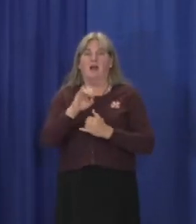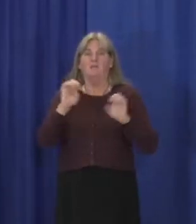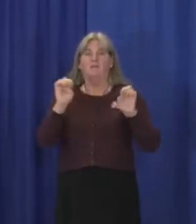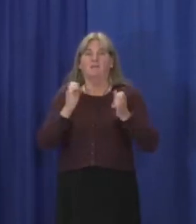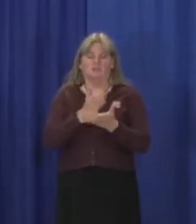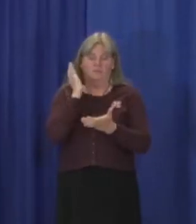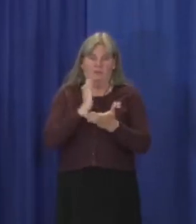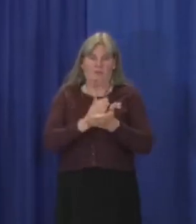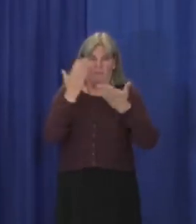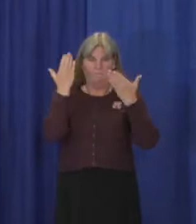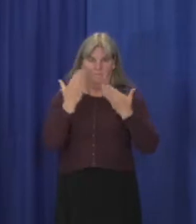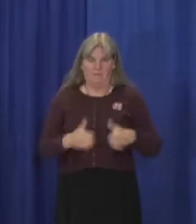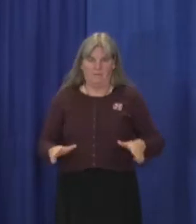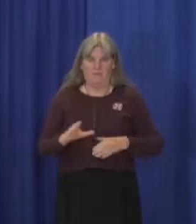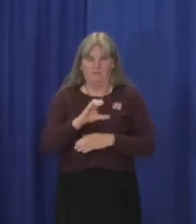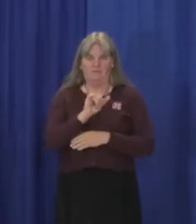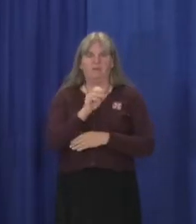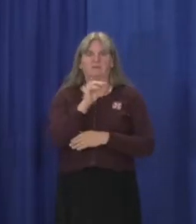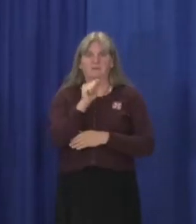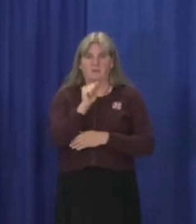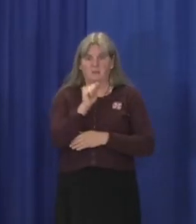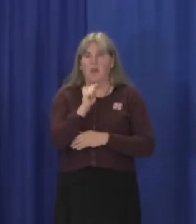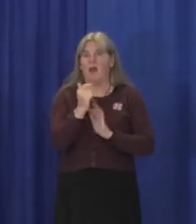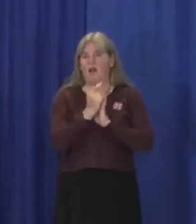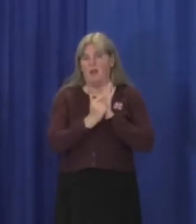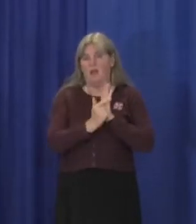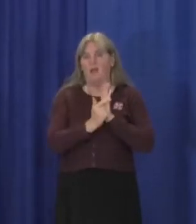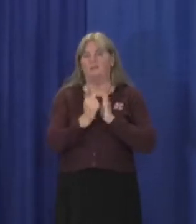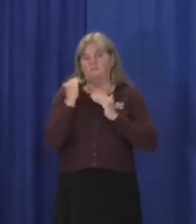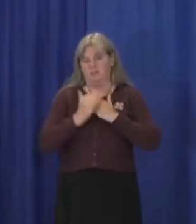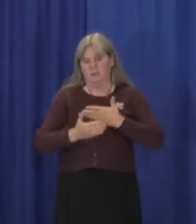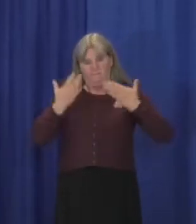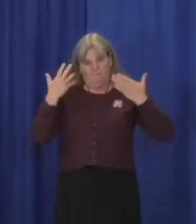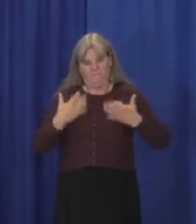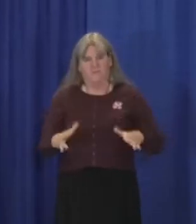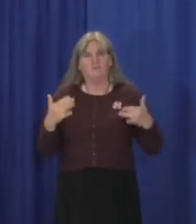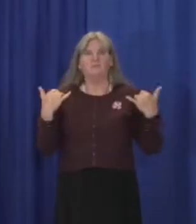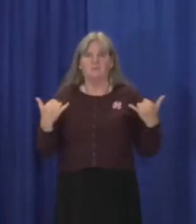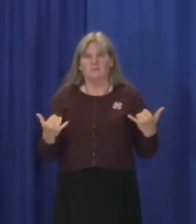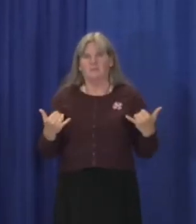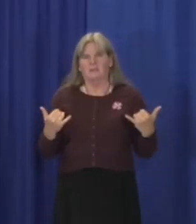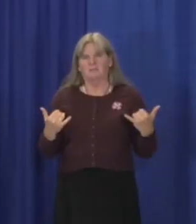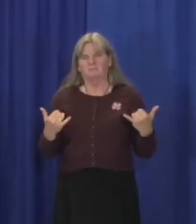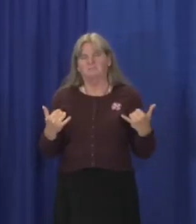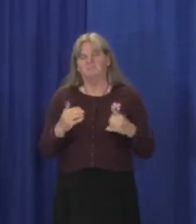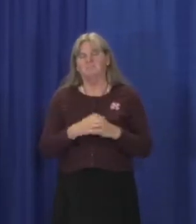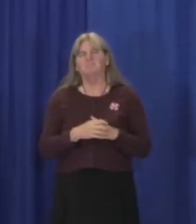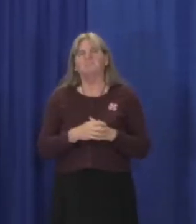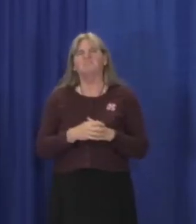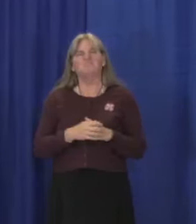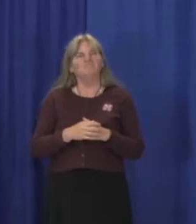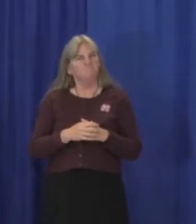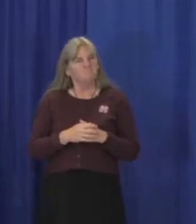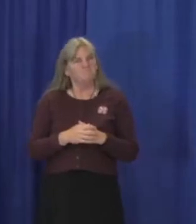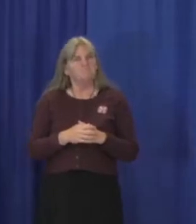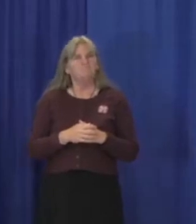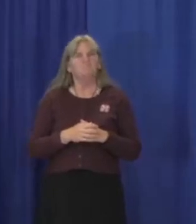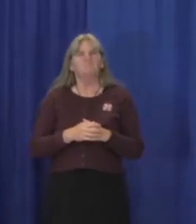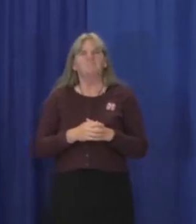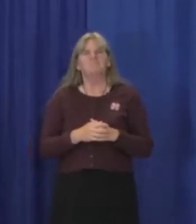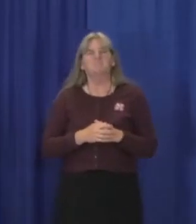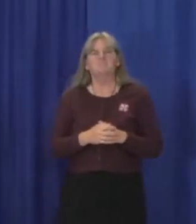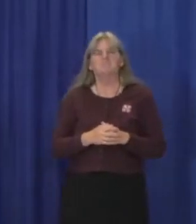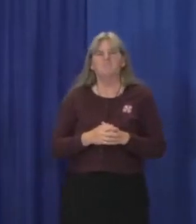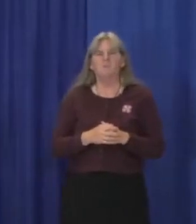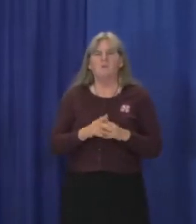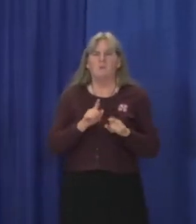ends under the Civil Emergency Measure Act, or as we call it, CEMA. Just a bit of an